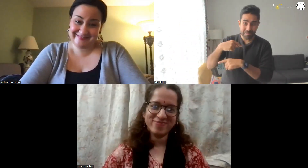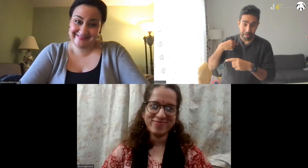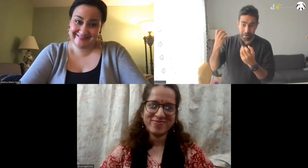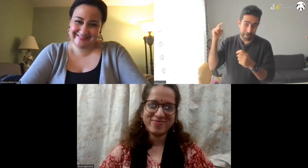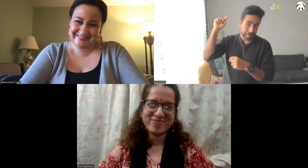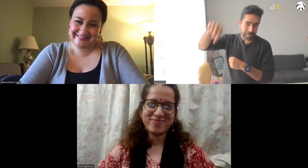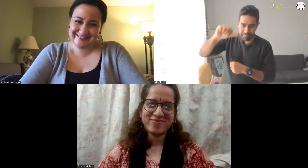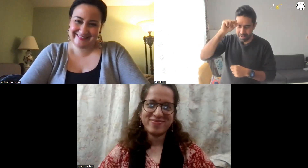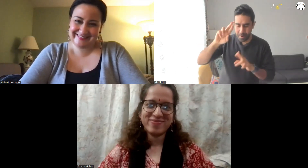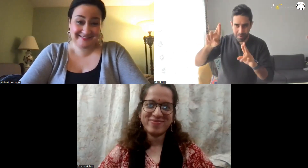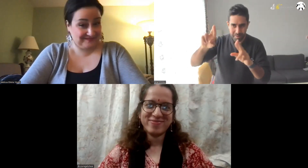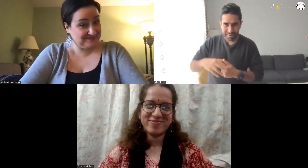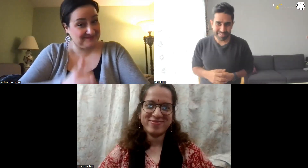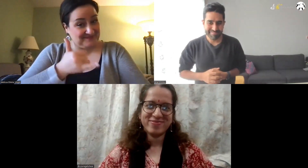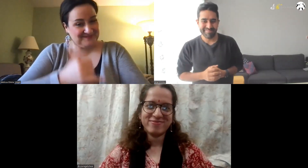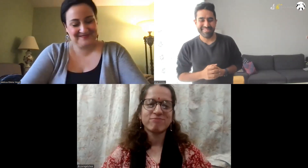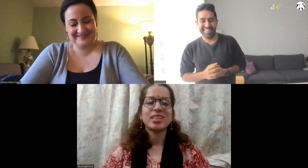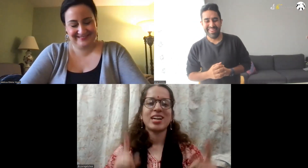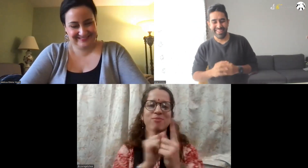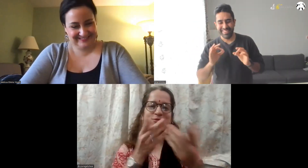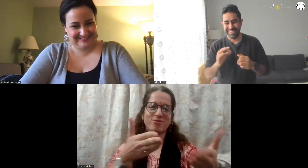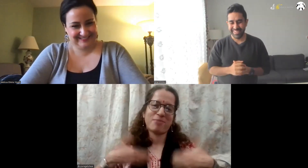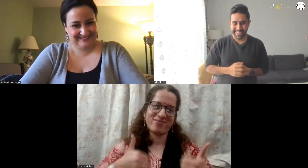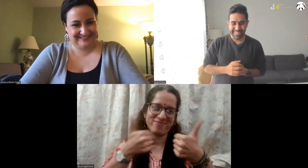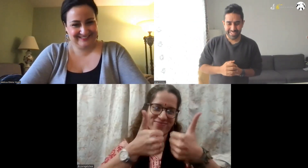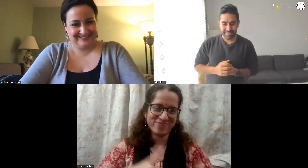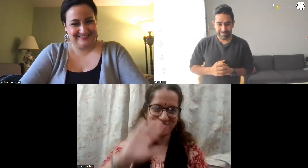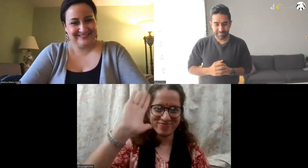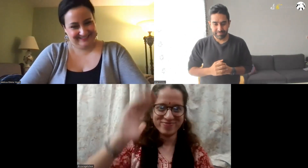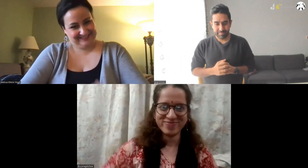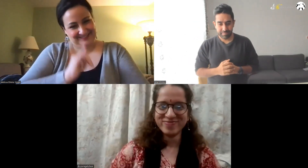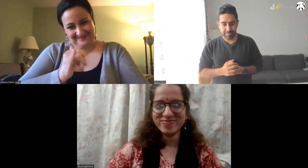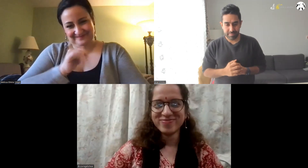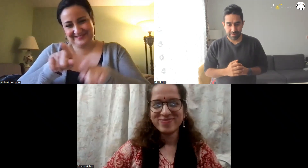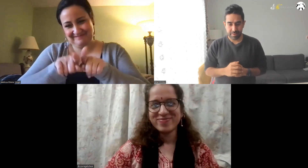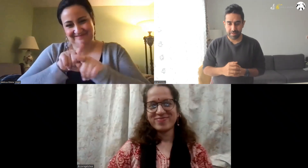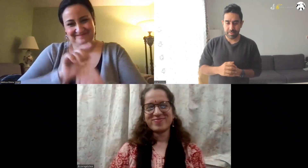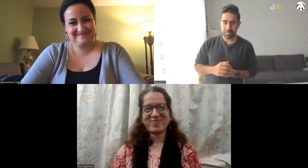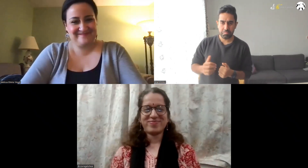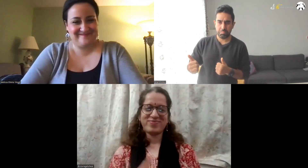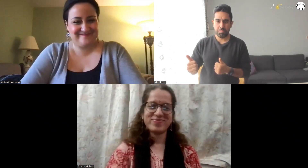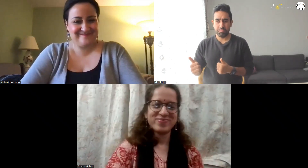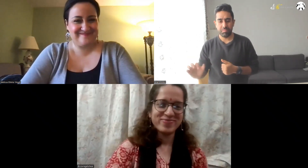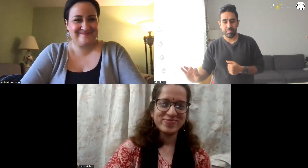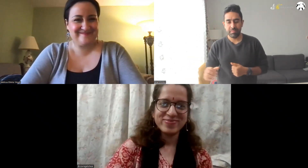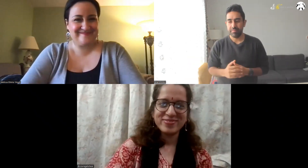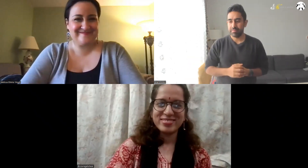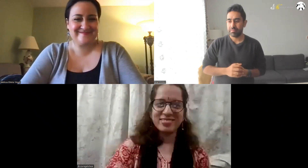Really, really happy to meet you. Of course, definitely. Sure. I'm, I hope I